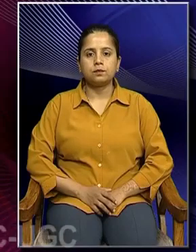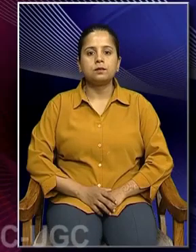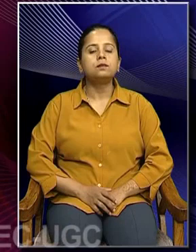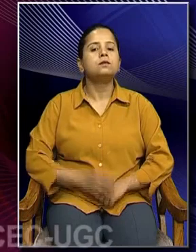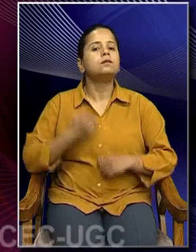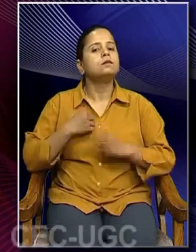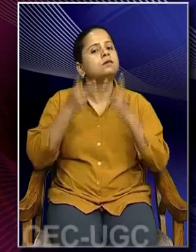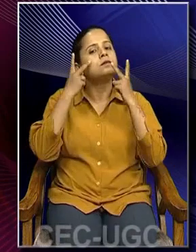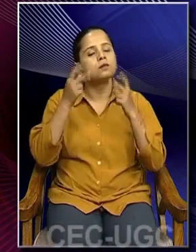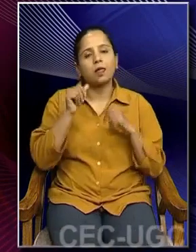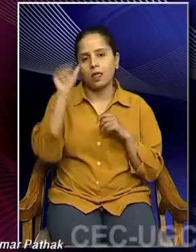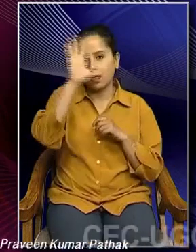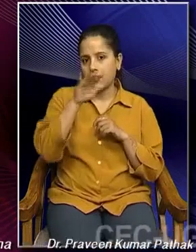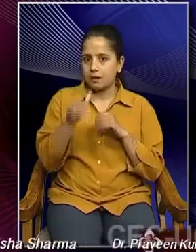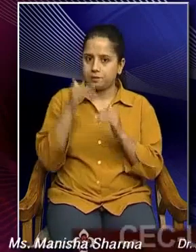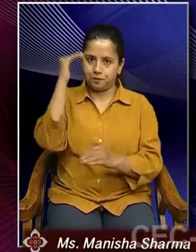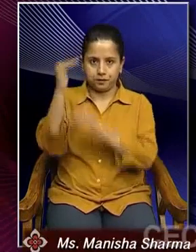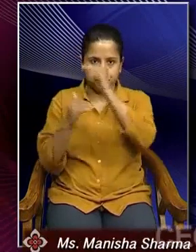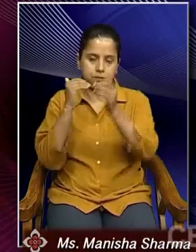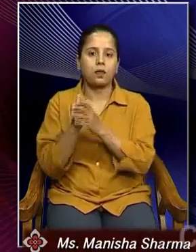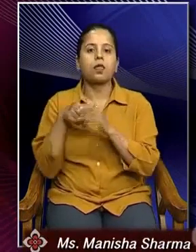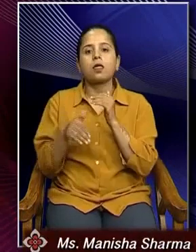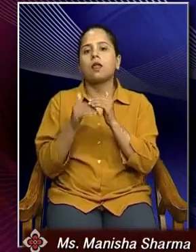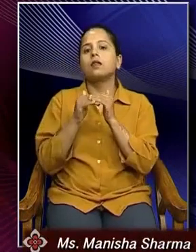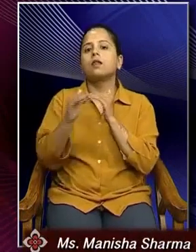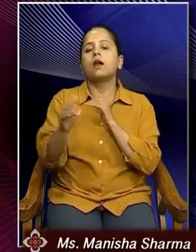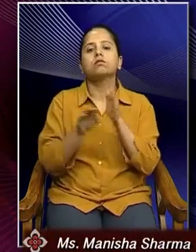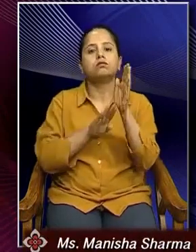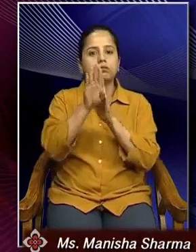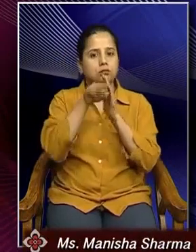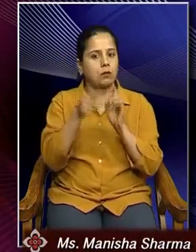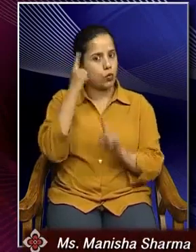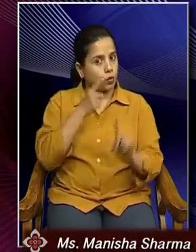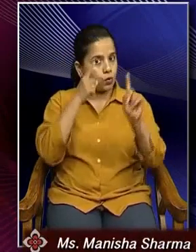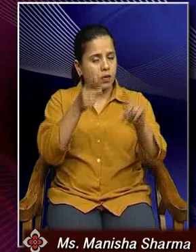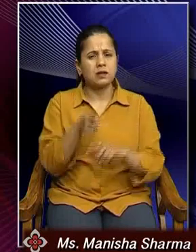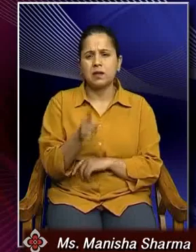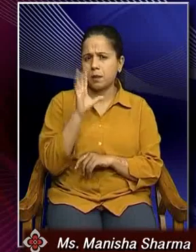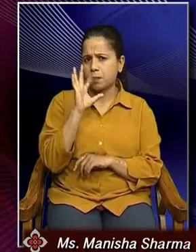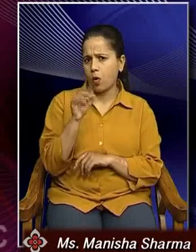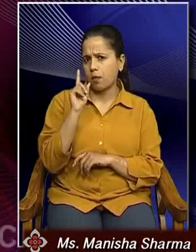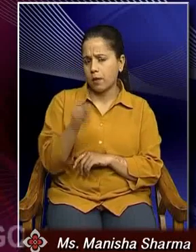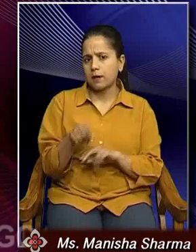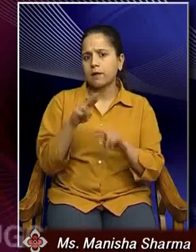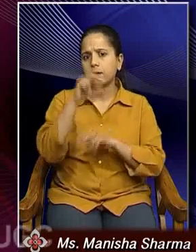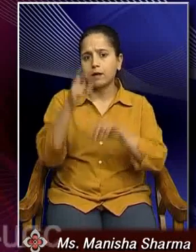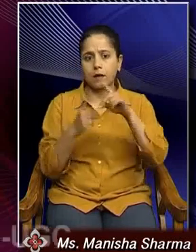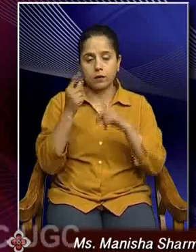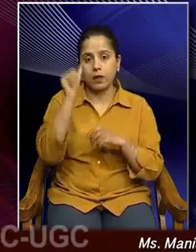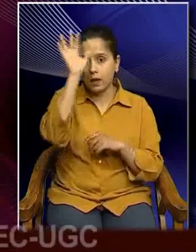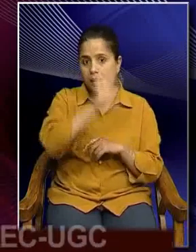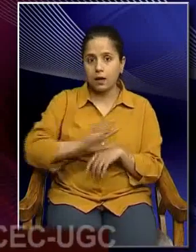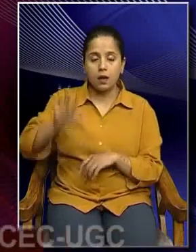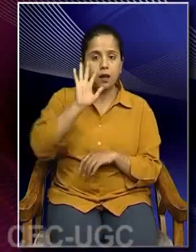Looking at India's progress towards sustainable development goals, it is important to underscore this fact that India has